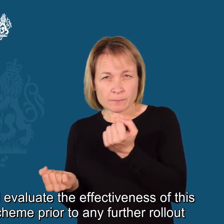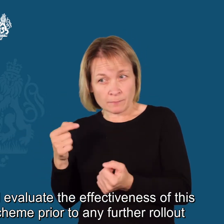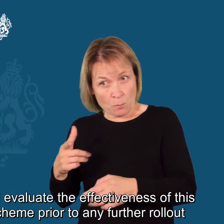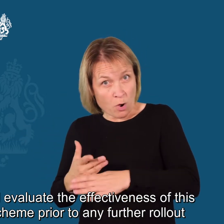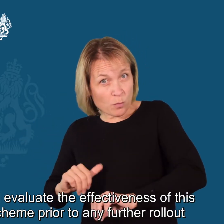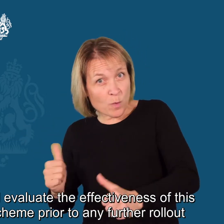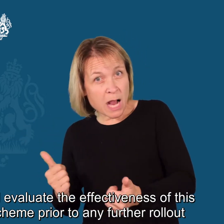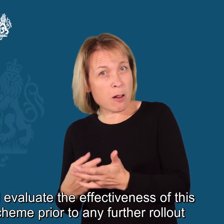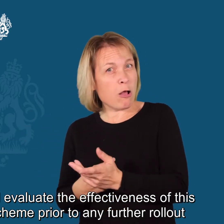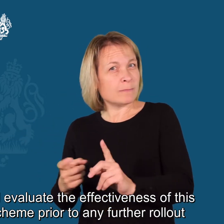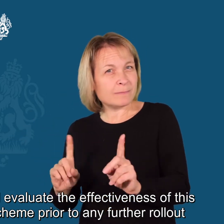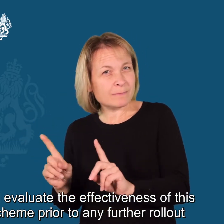the organisation.